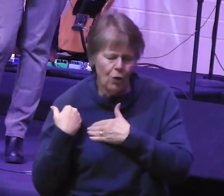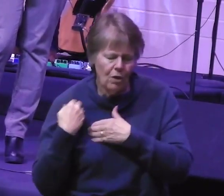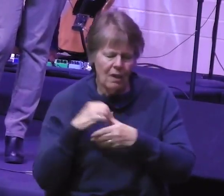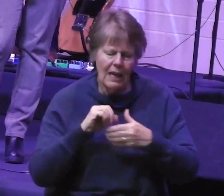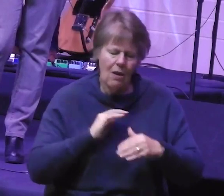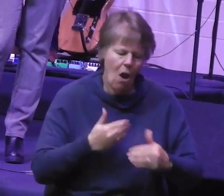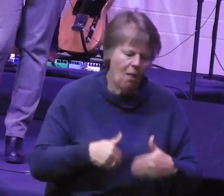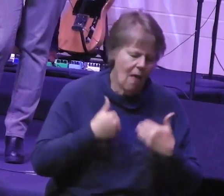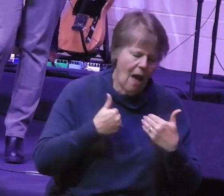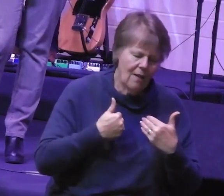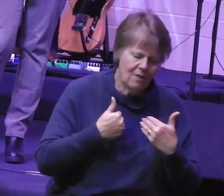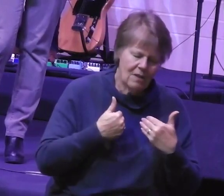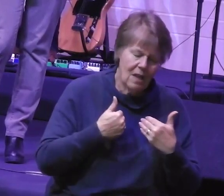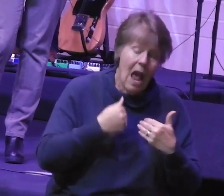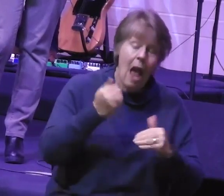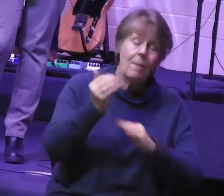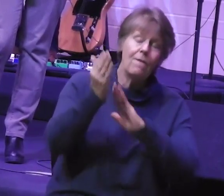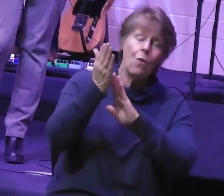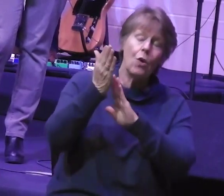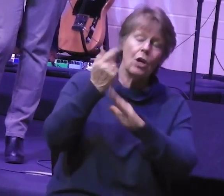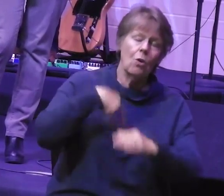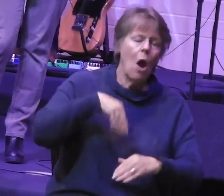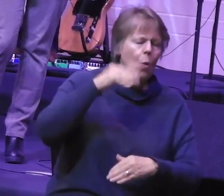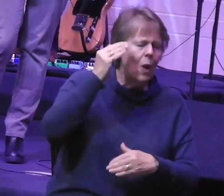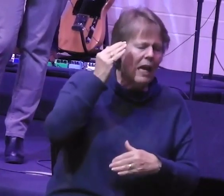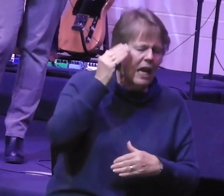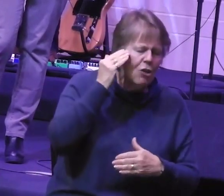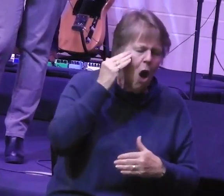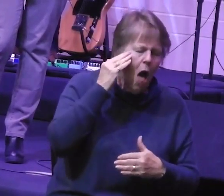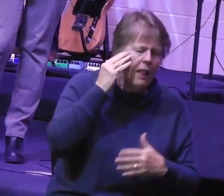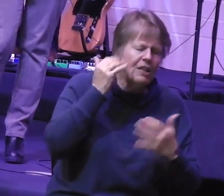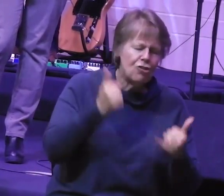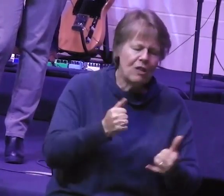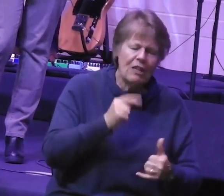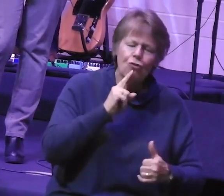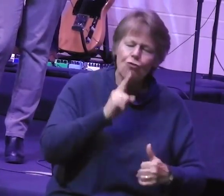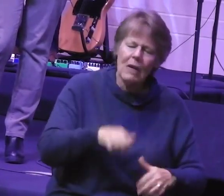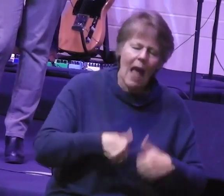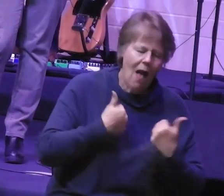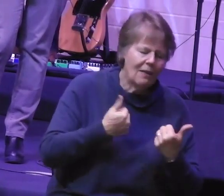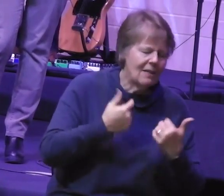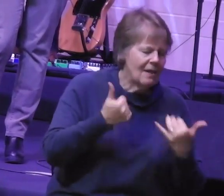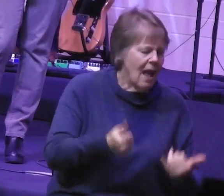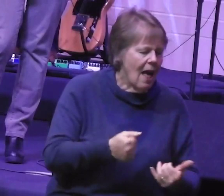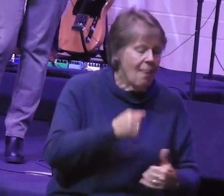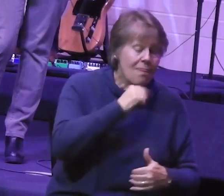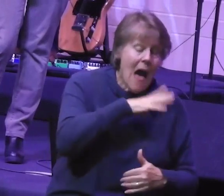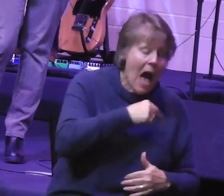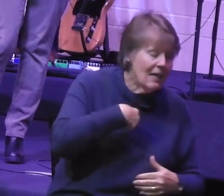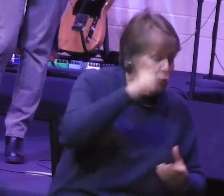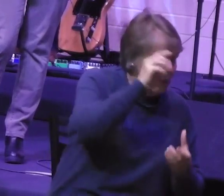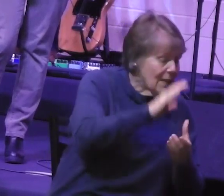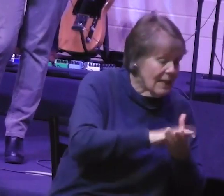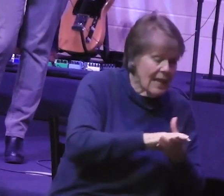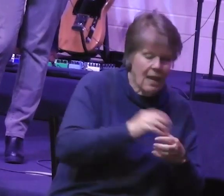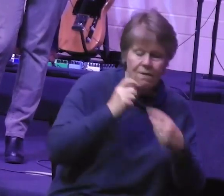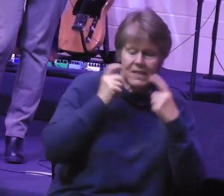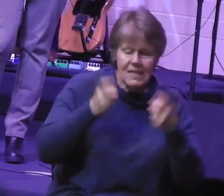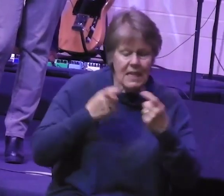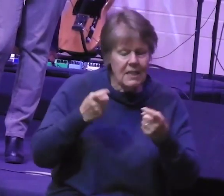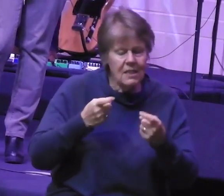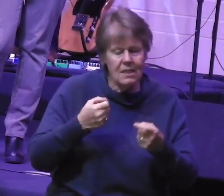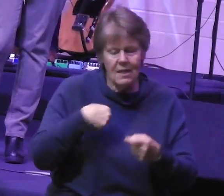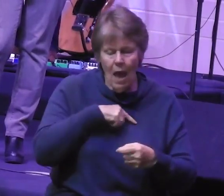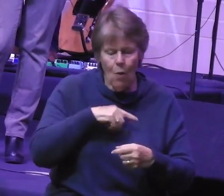And we acknowledge before you these realities, these burdens we carry, these lies we believe, these sins and brokenness that we live